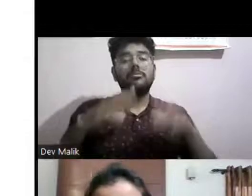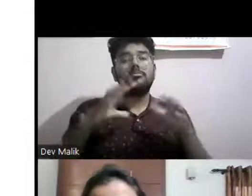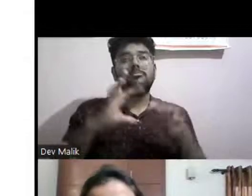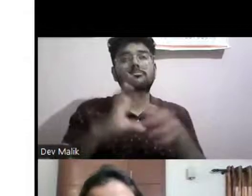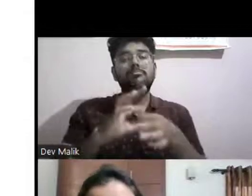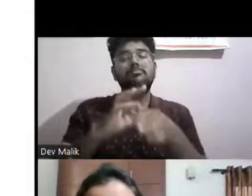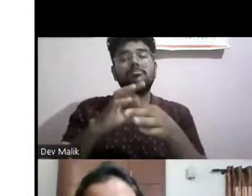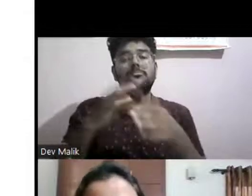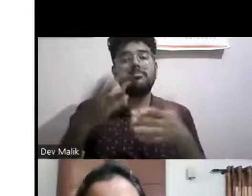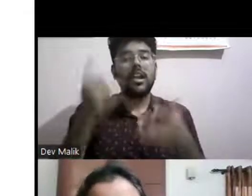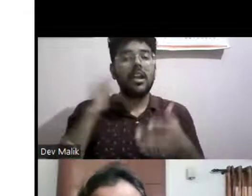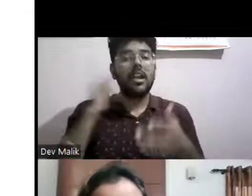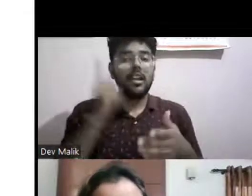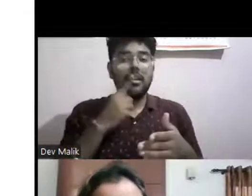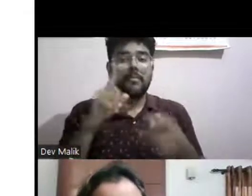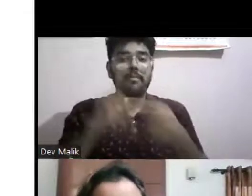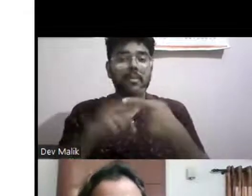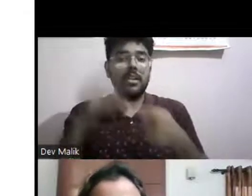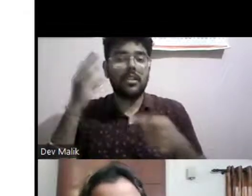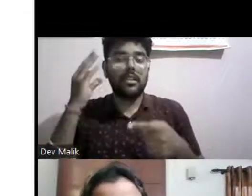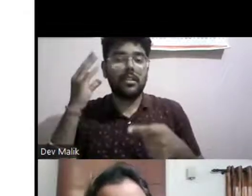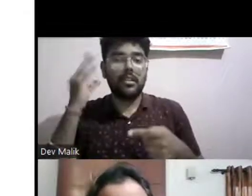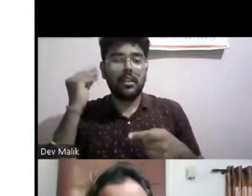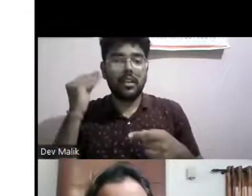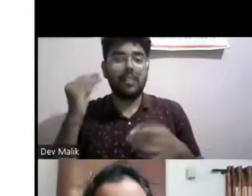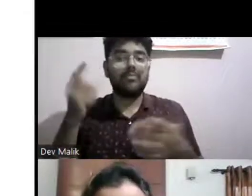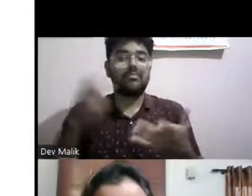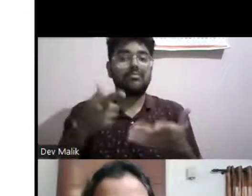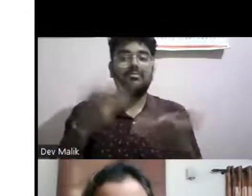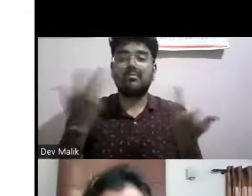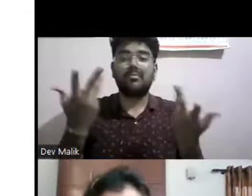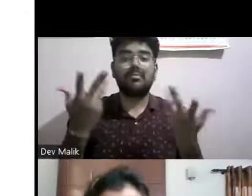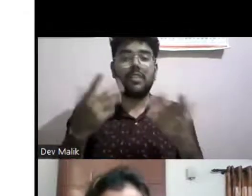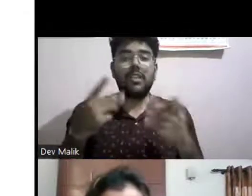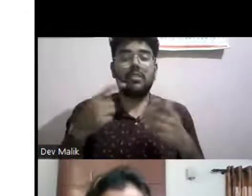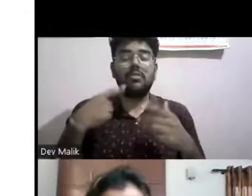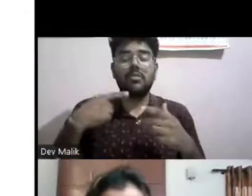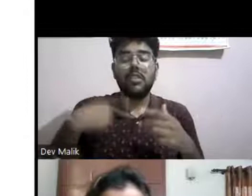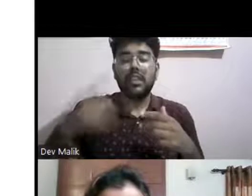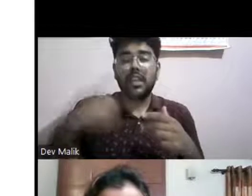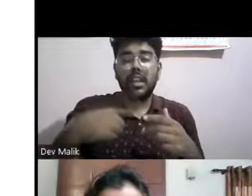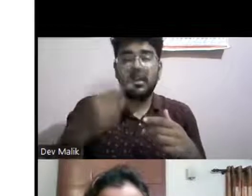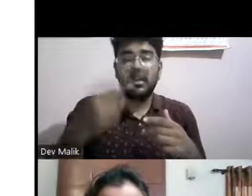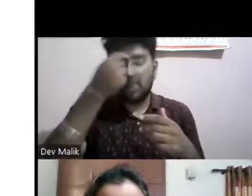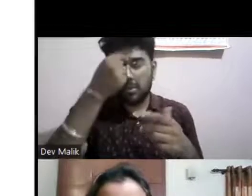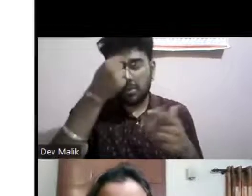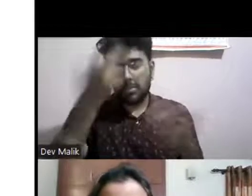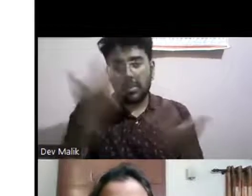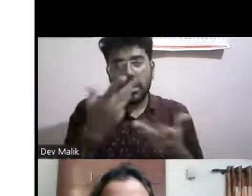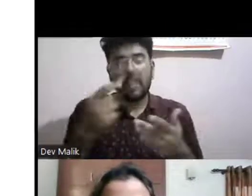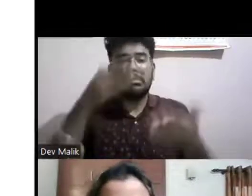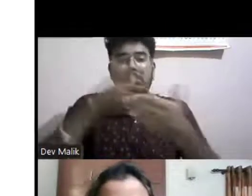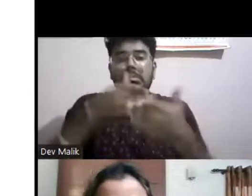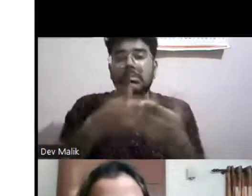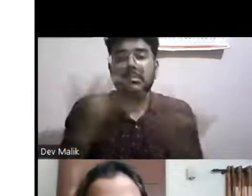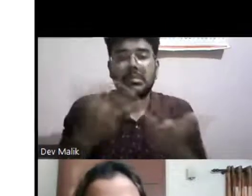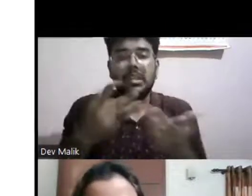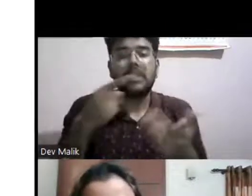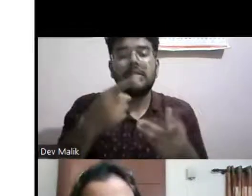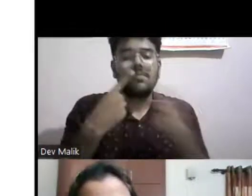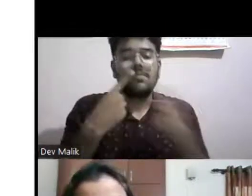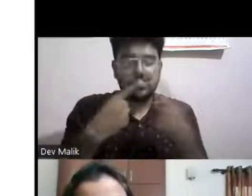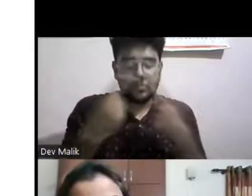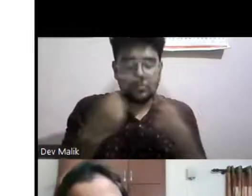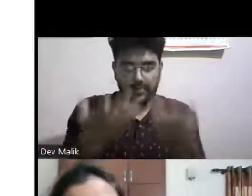are deaf and she is living in a hearing world. So what are her daily conflicts? Okay, and this is something that you would